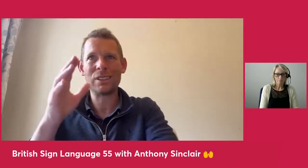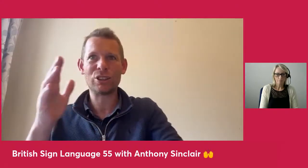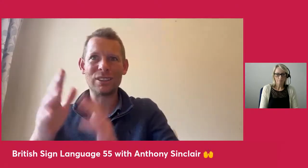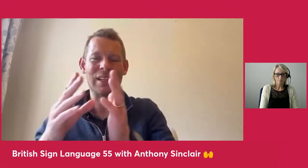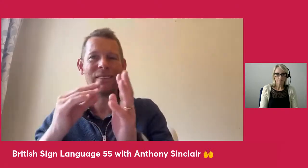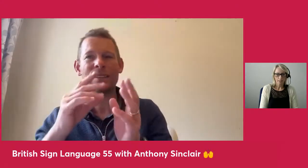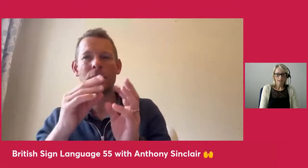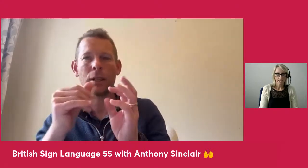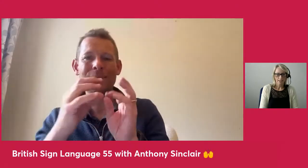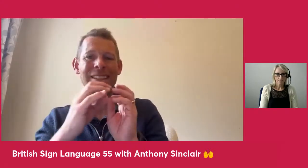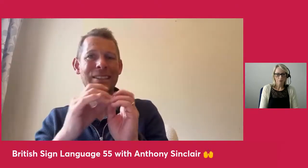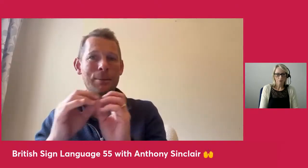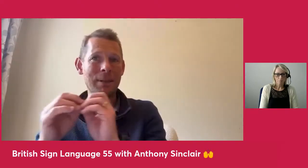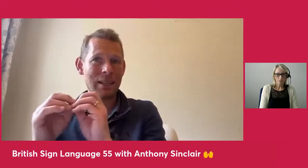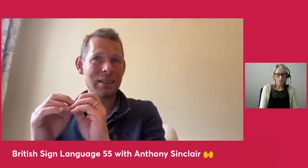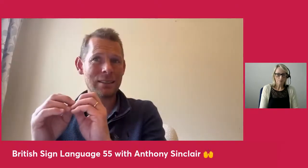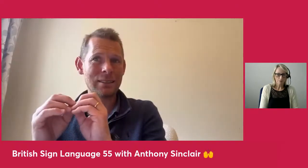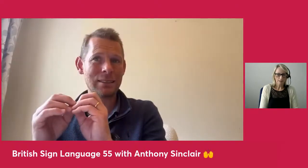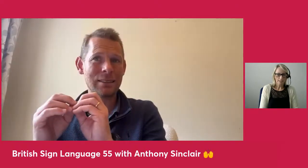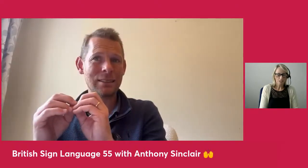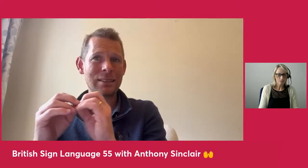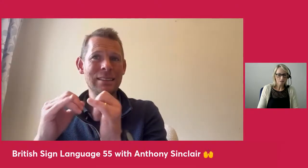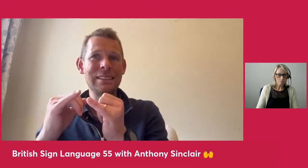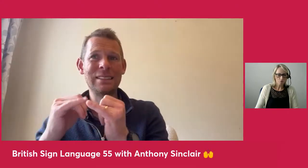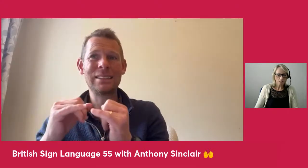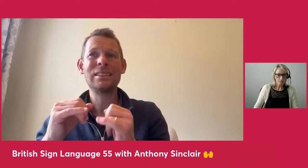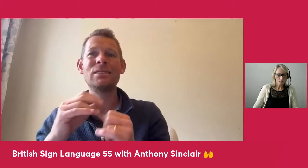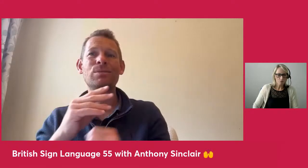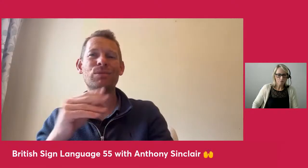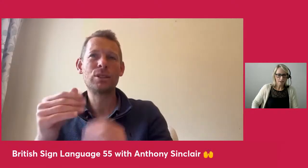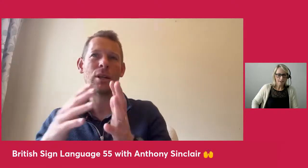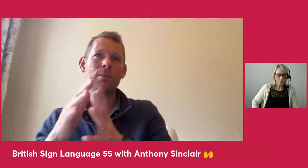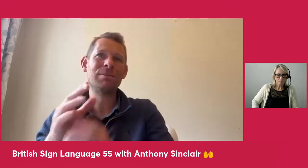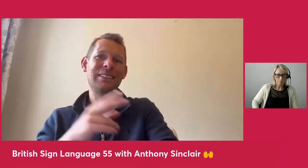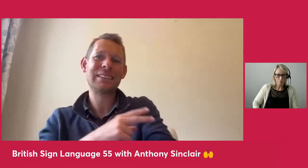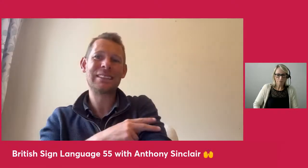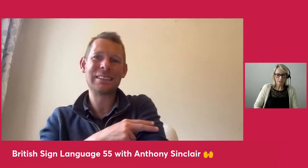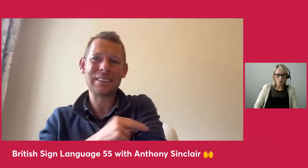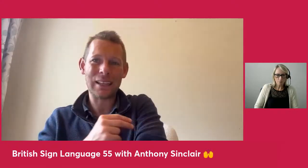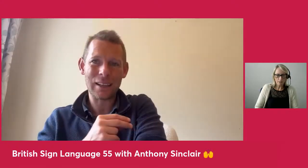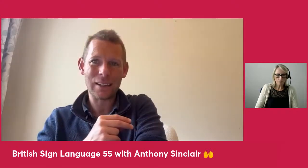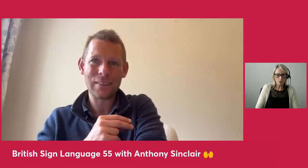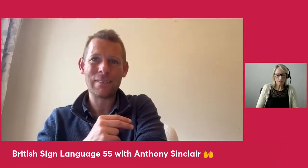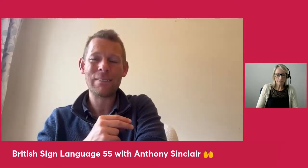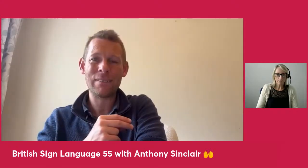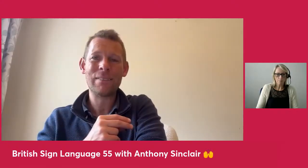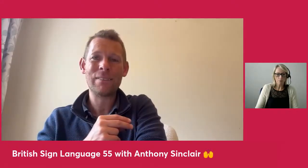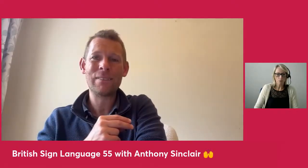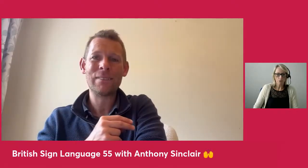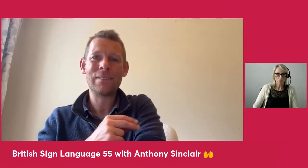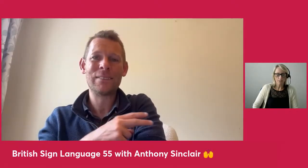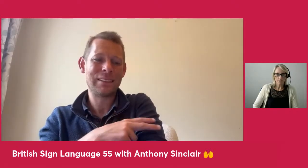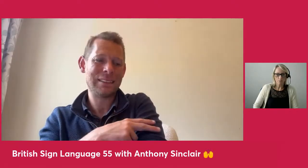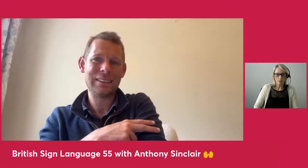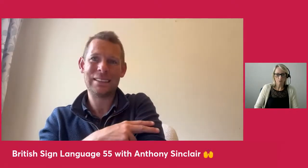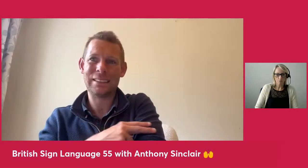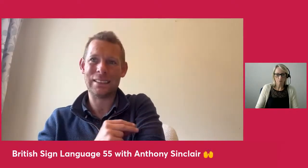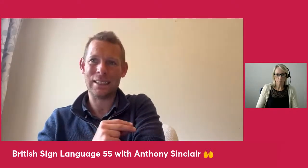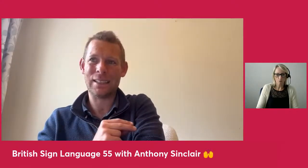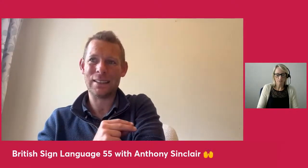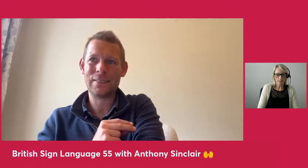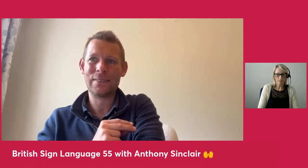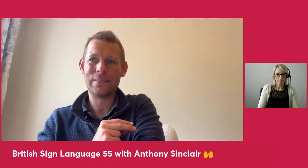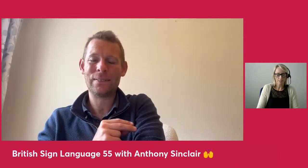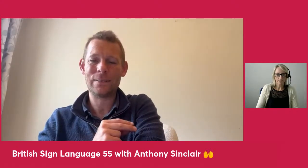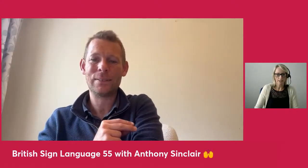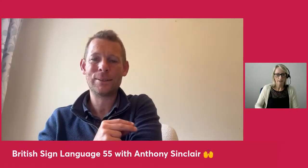staff. Again, there are regional variations. Some regions you will find that people fingerspell the word staff, but we'll use this one